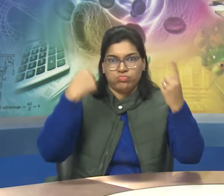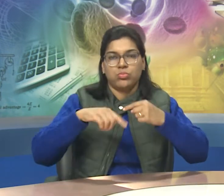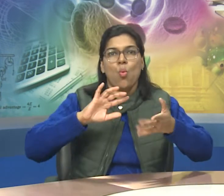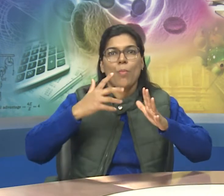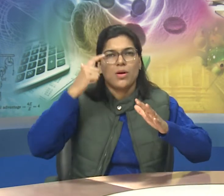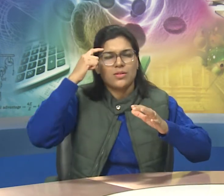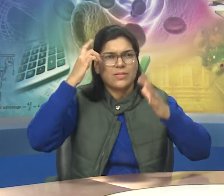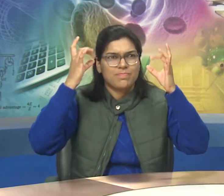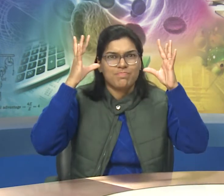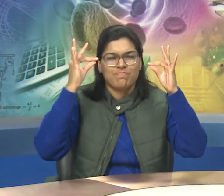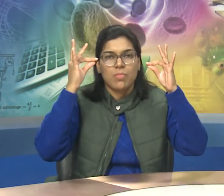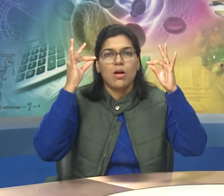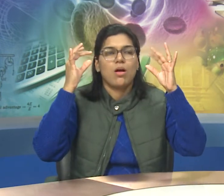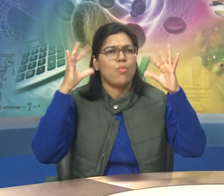which will reduce